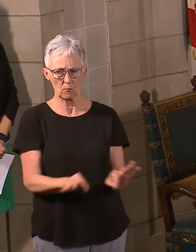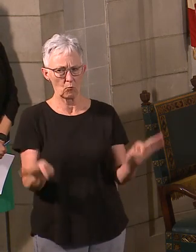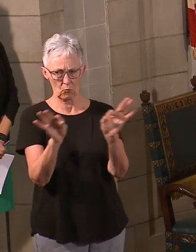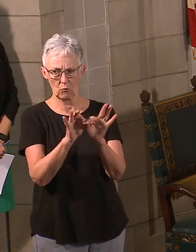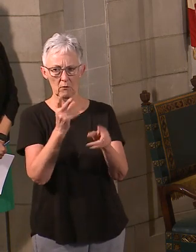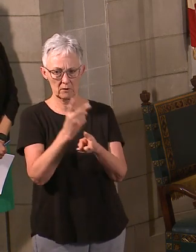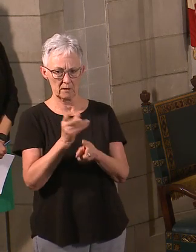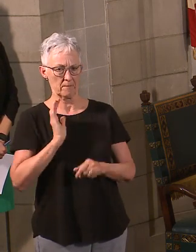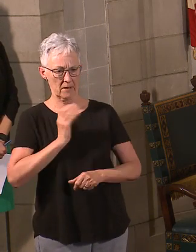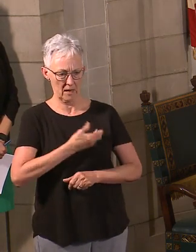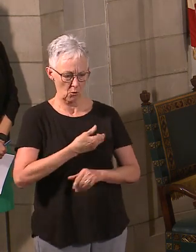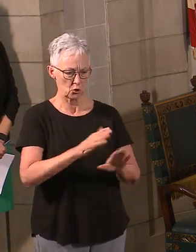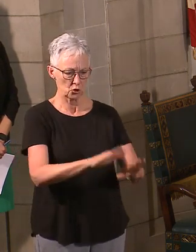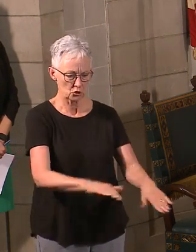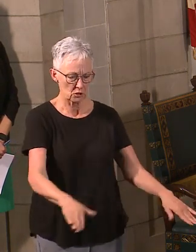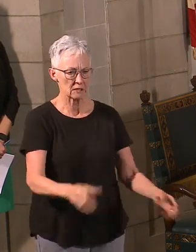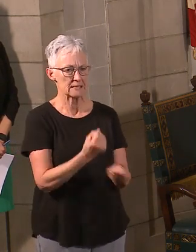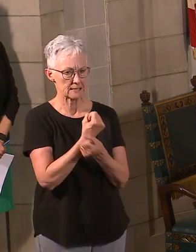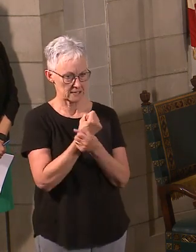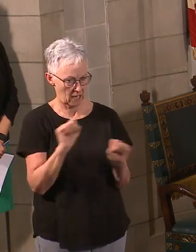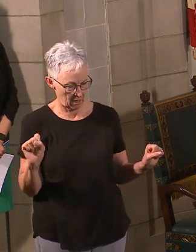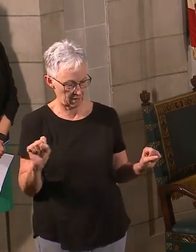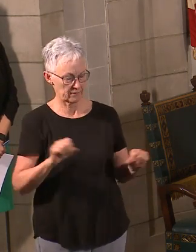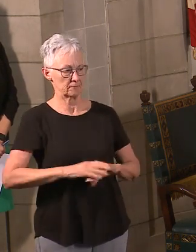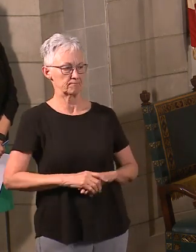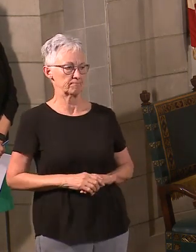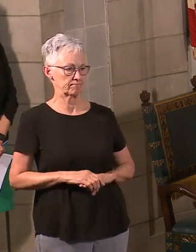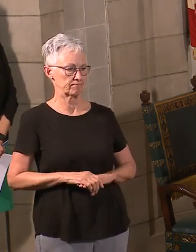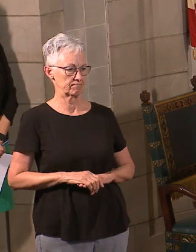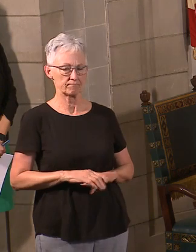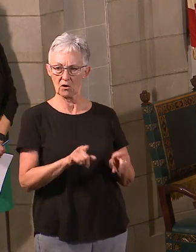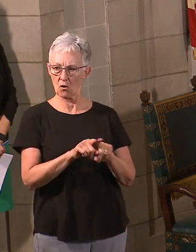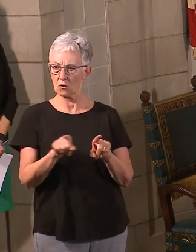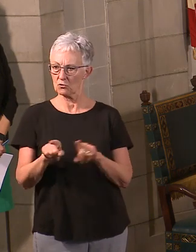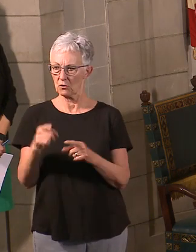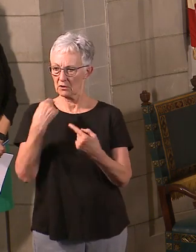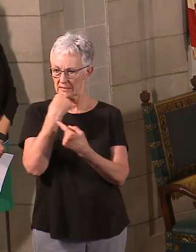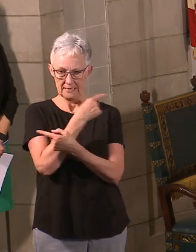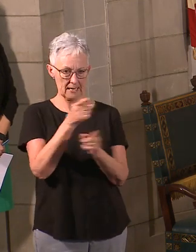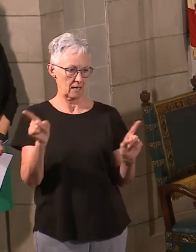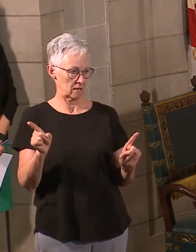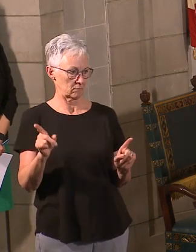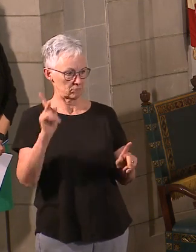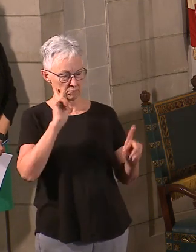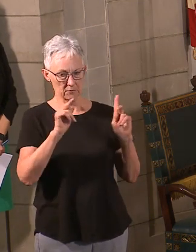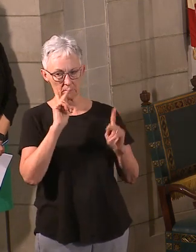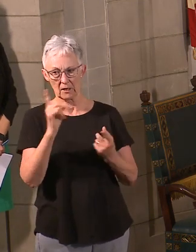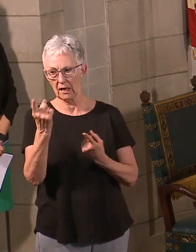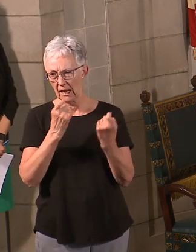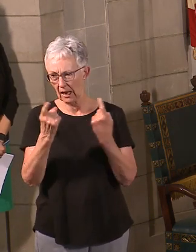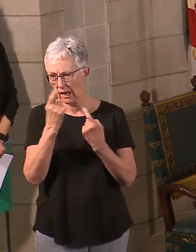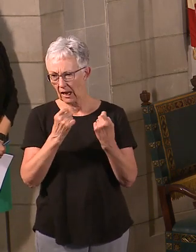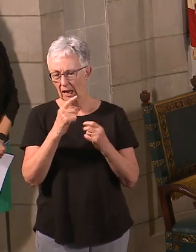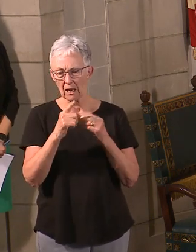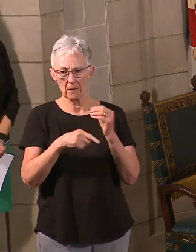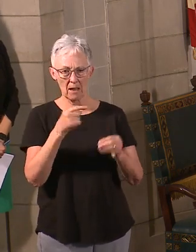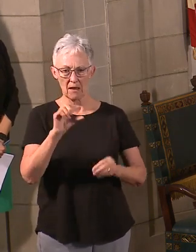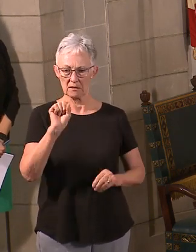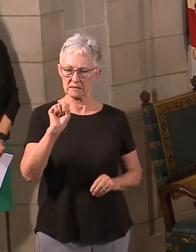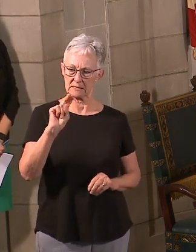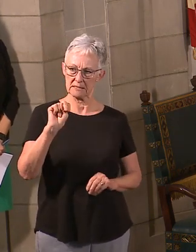safe. So with that, and then also I want to make an announcement. We've been asked questions with regard to the SNAP benefit